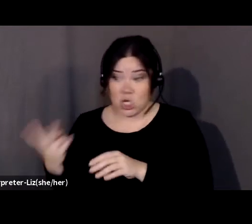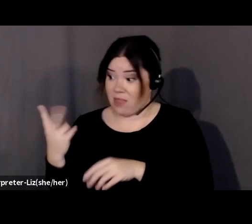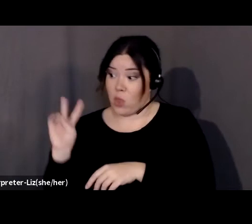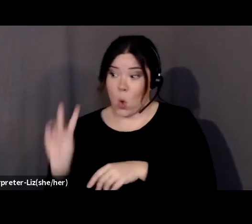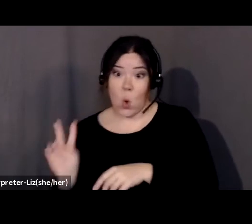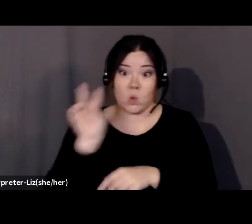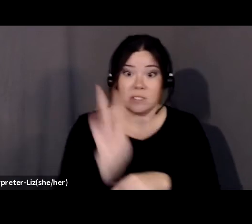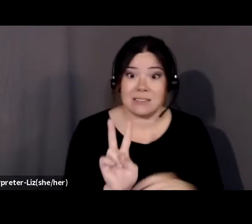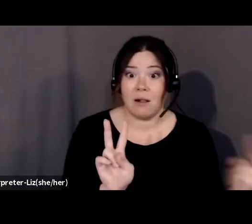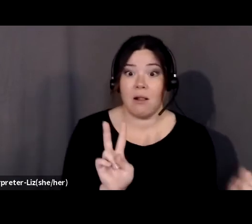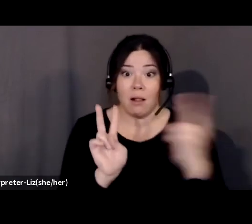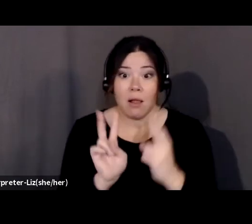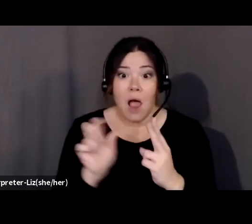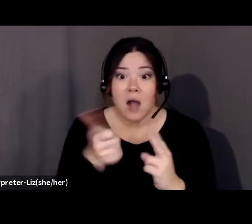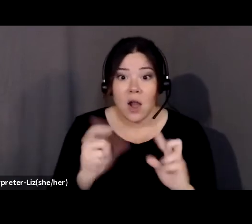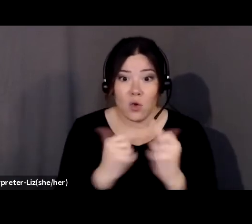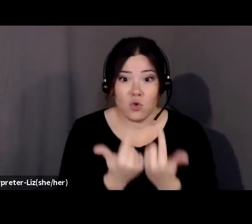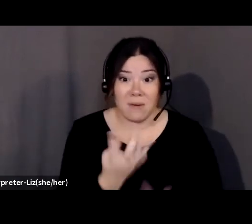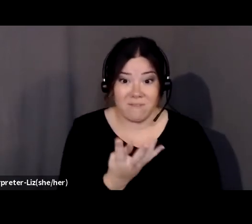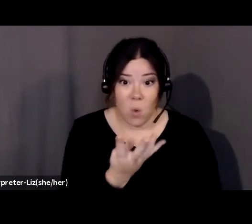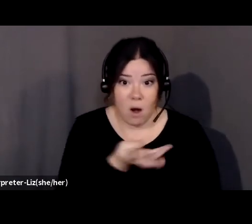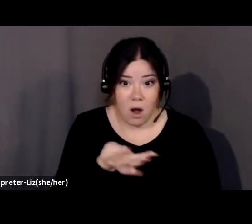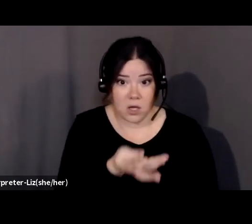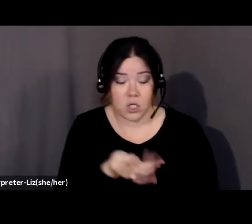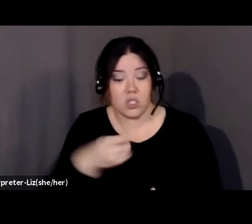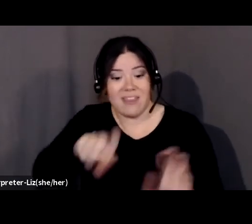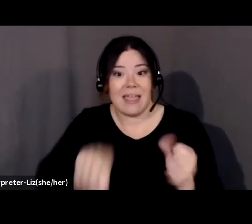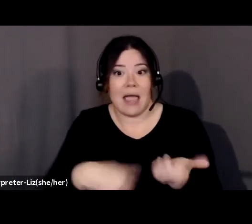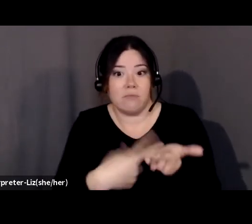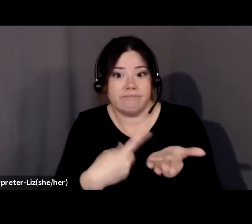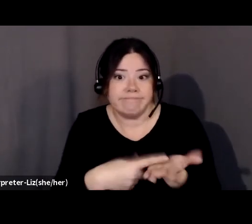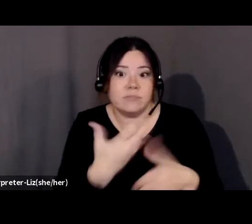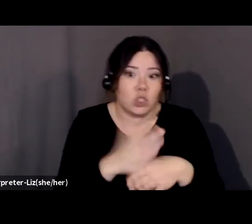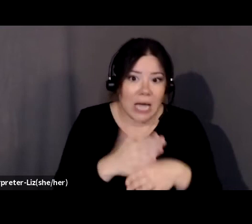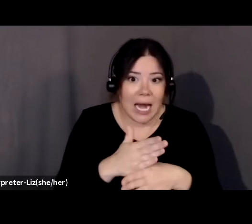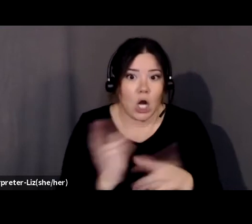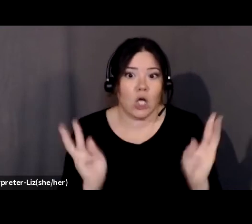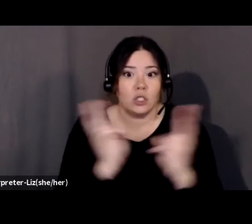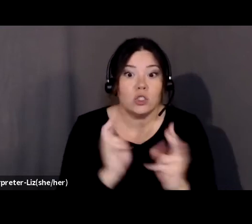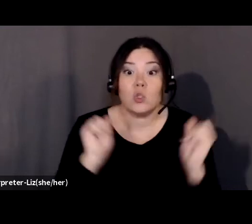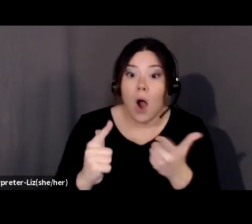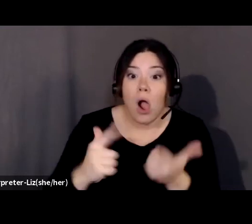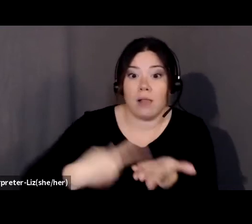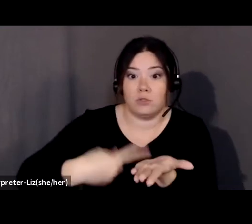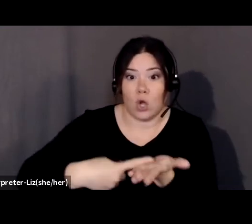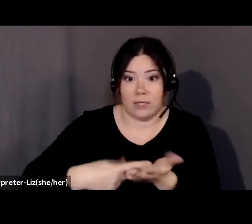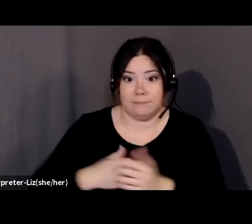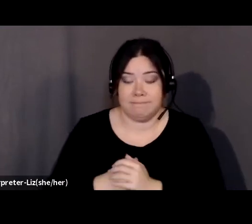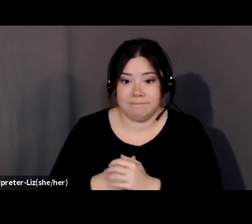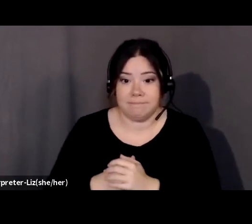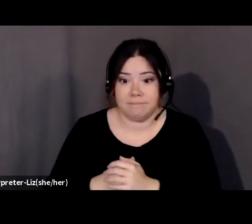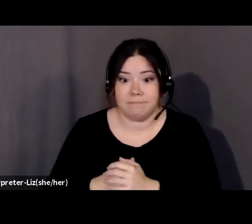out. So everybody gets a chance to talk. And then the last activity that our team